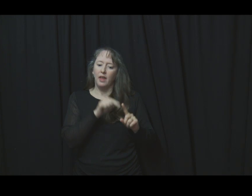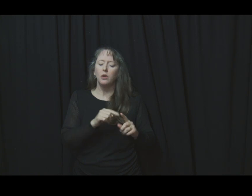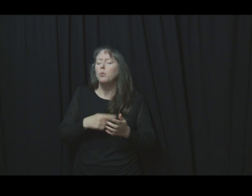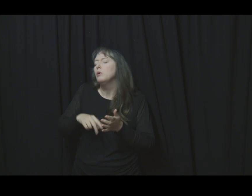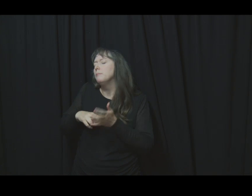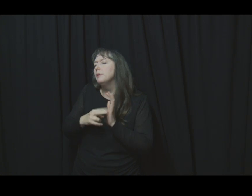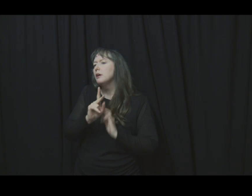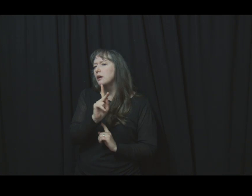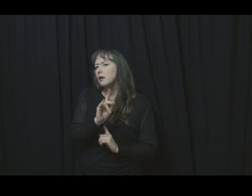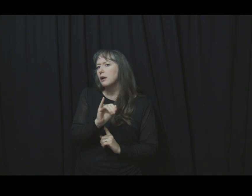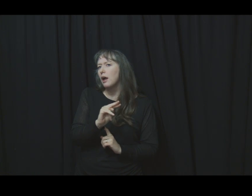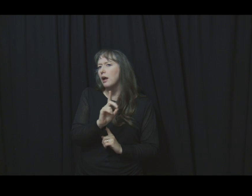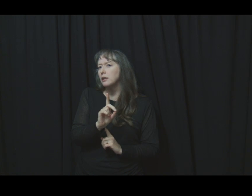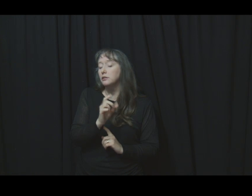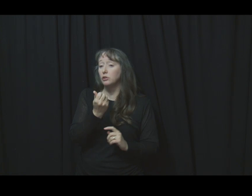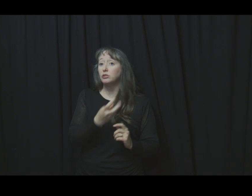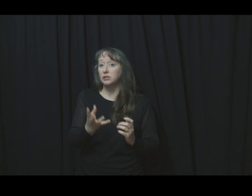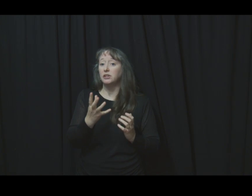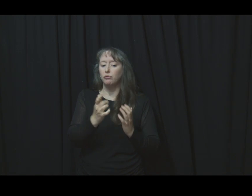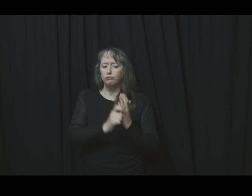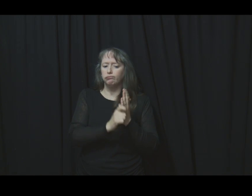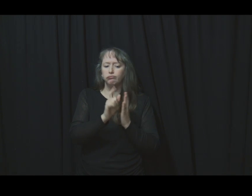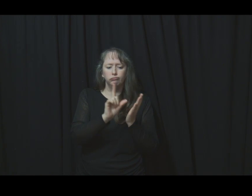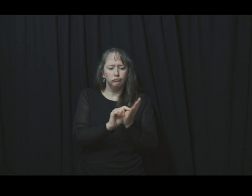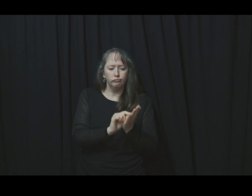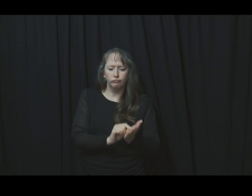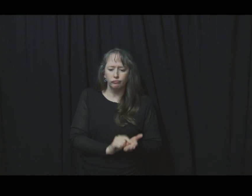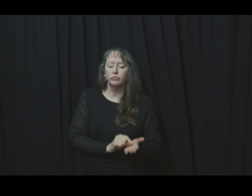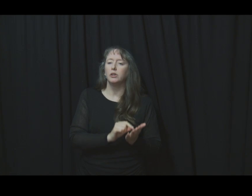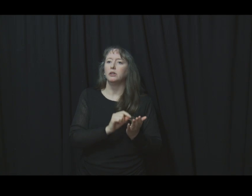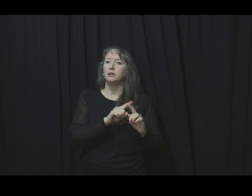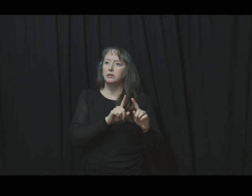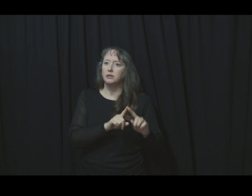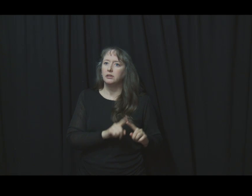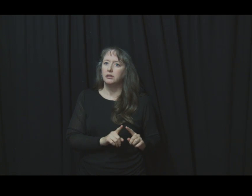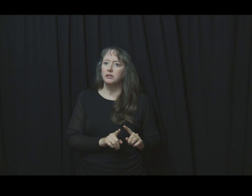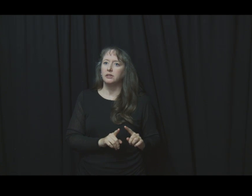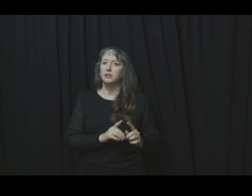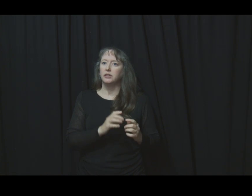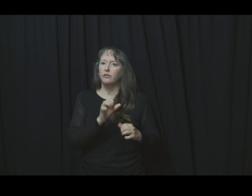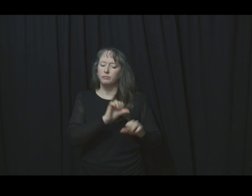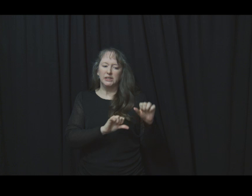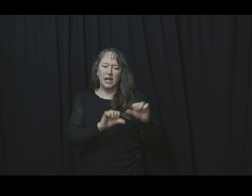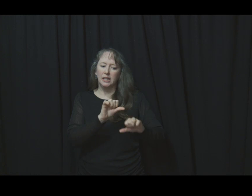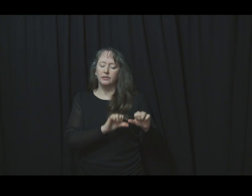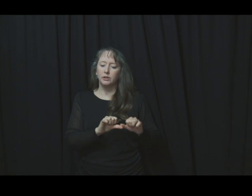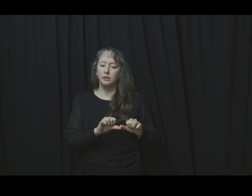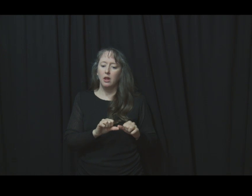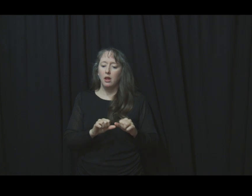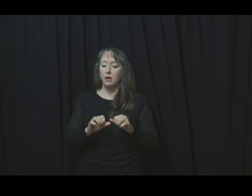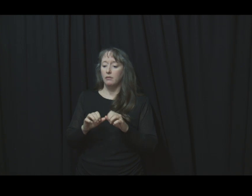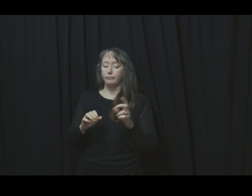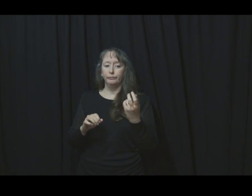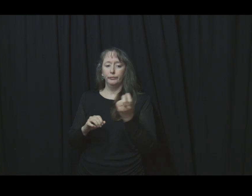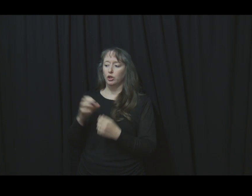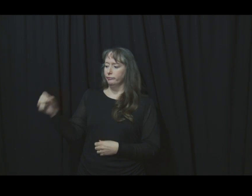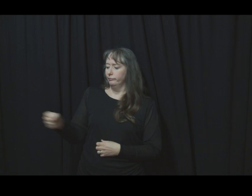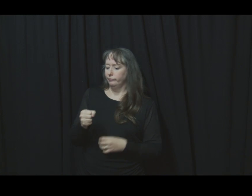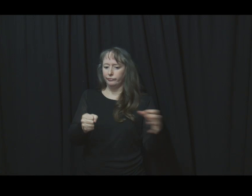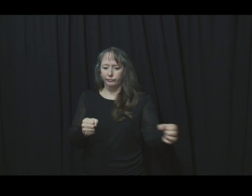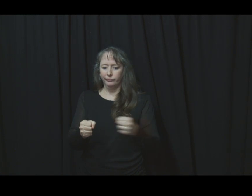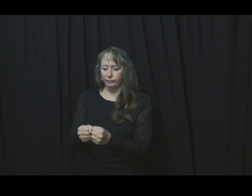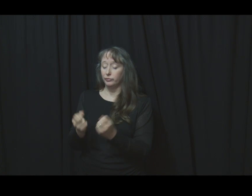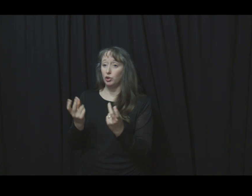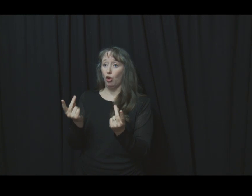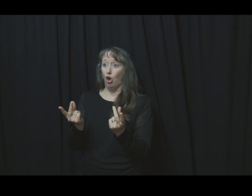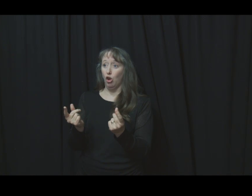there's a number of papers published on our website where, for instance, they look at dogs and they say, well, this one breeds with this one, with this one, with this one, this one, and